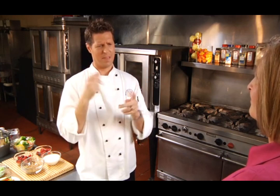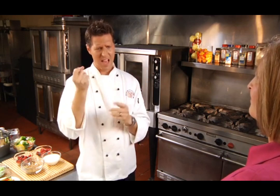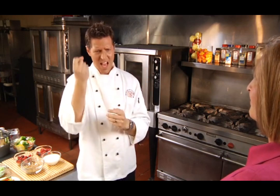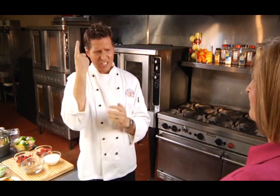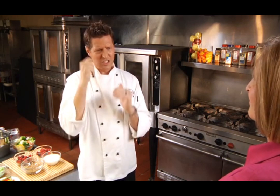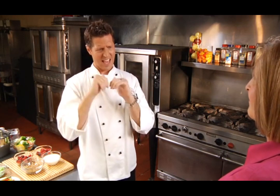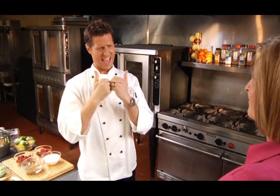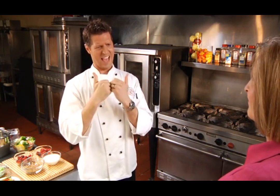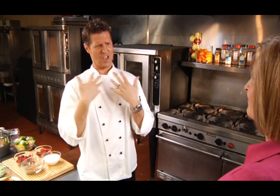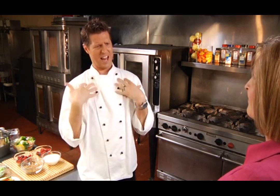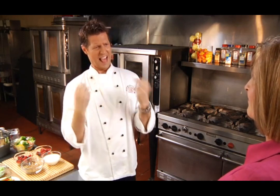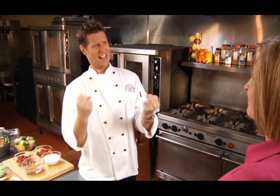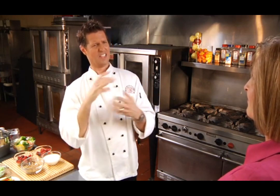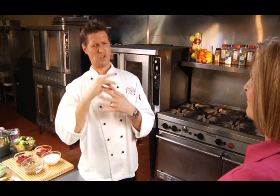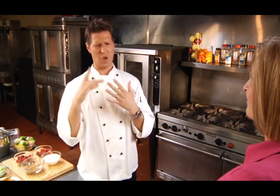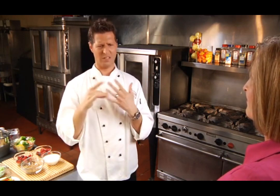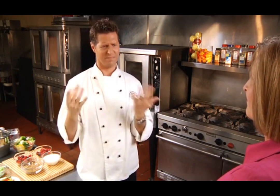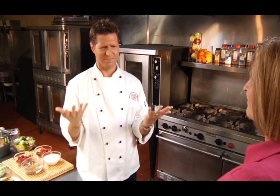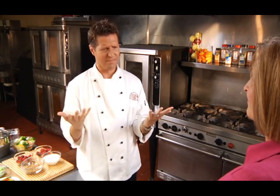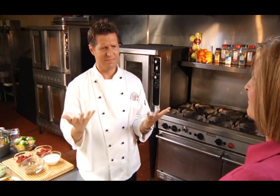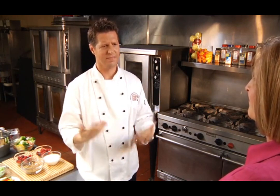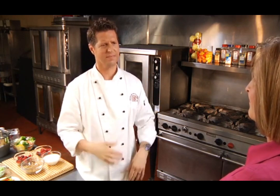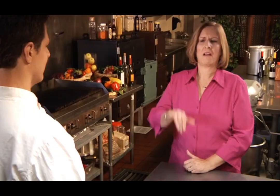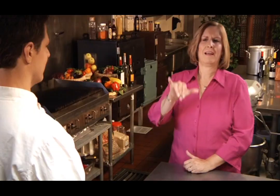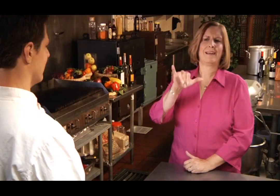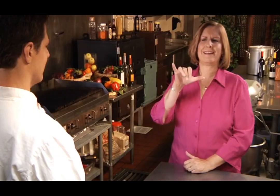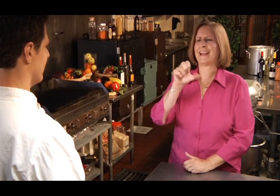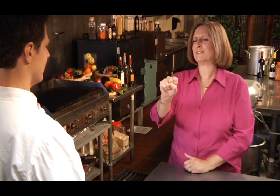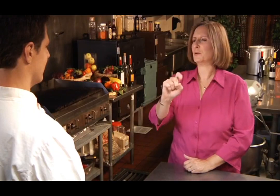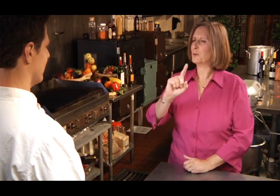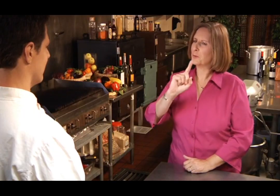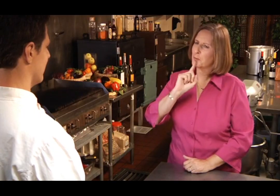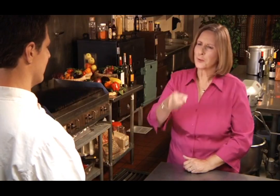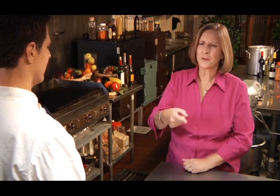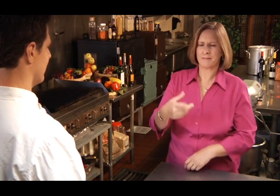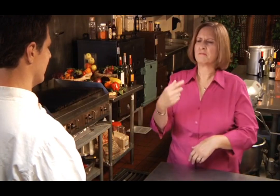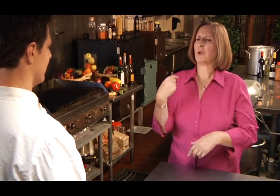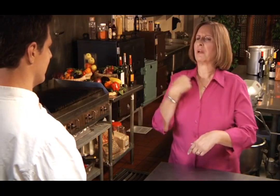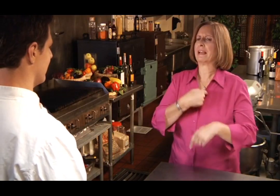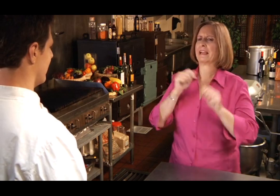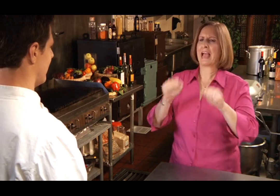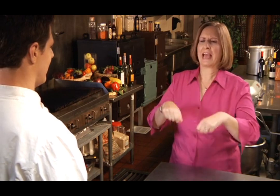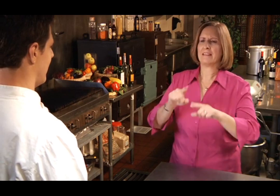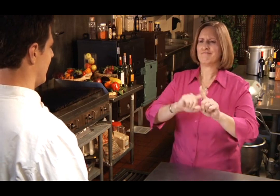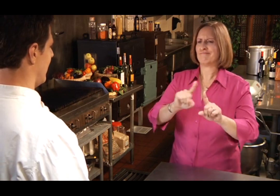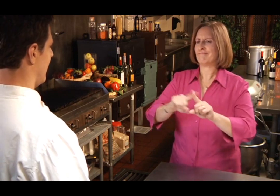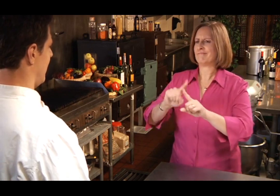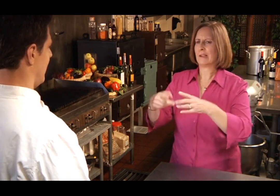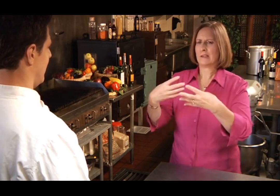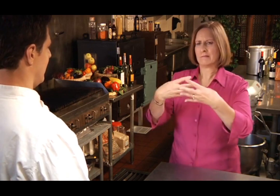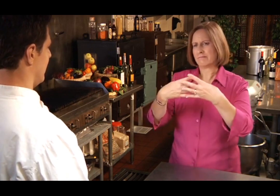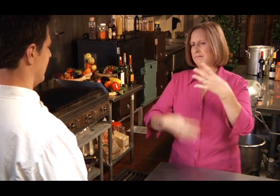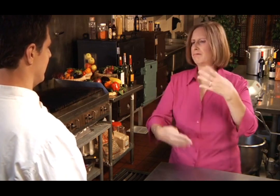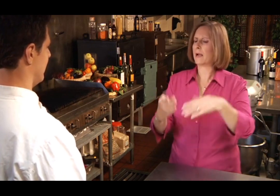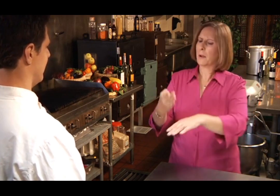really understand how to make healthy choices. You are absolutely right. We can do many things to improve our health.